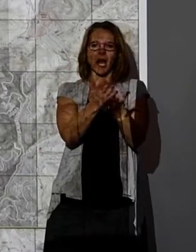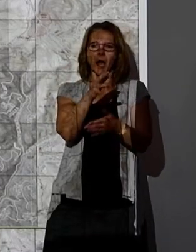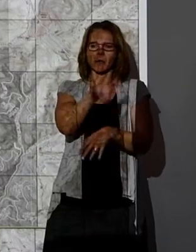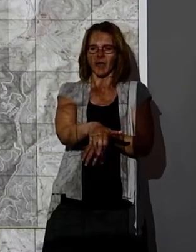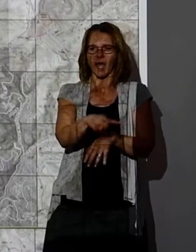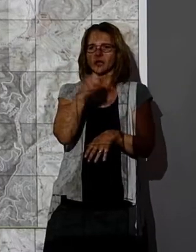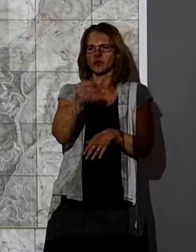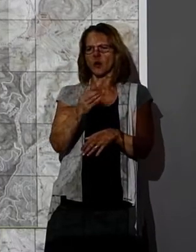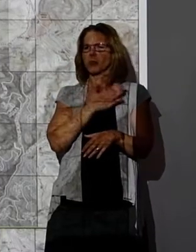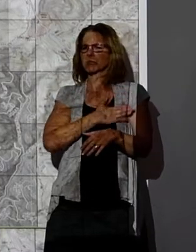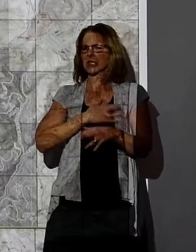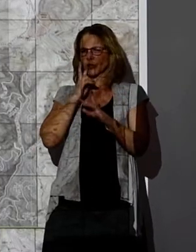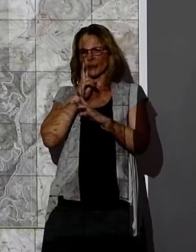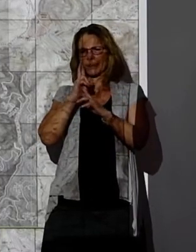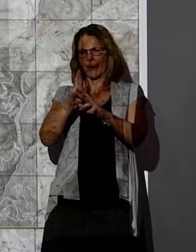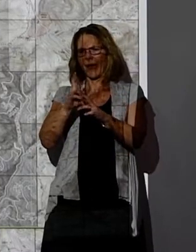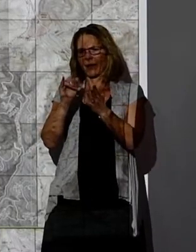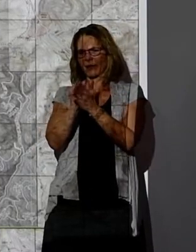folks to respect those closures.